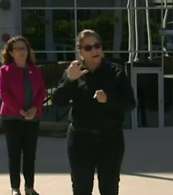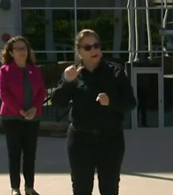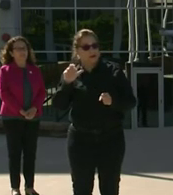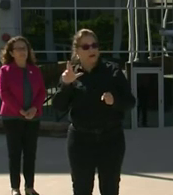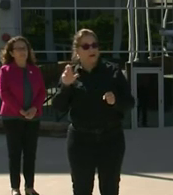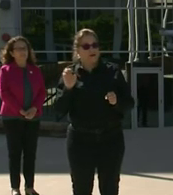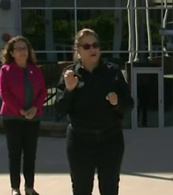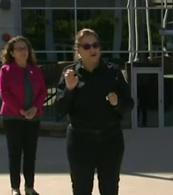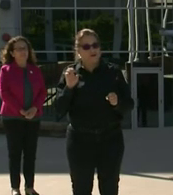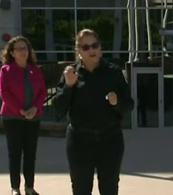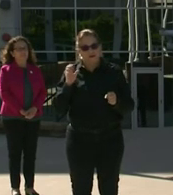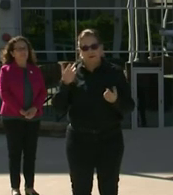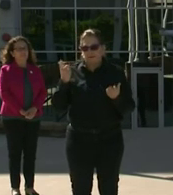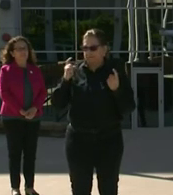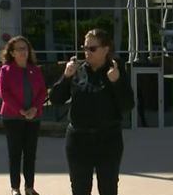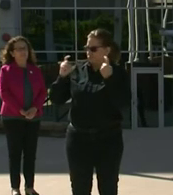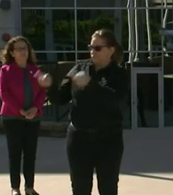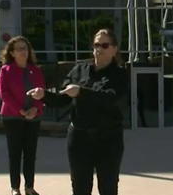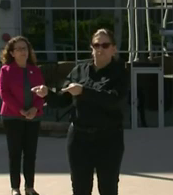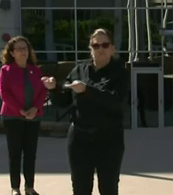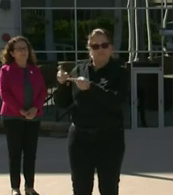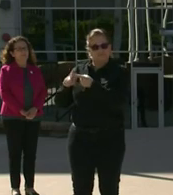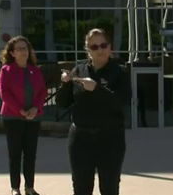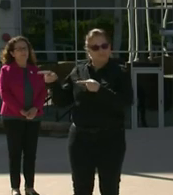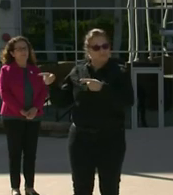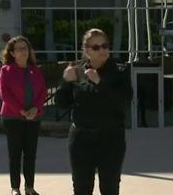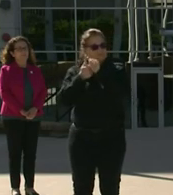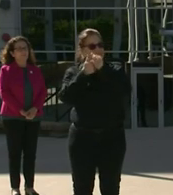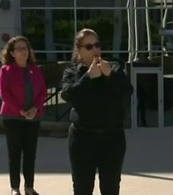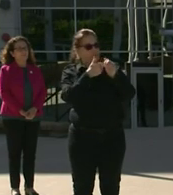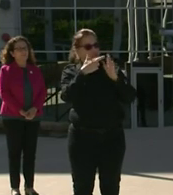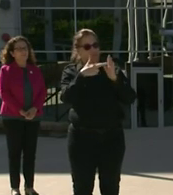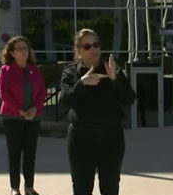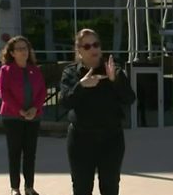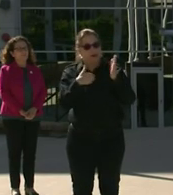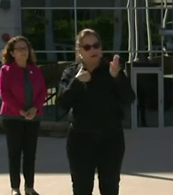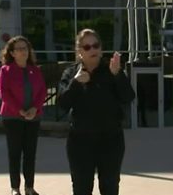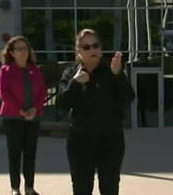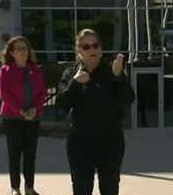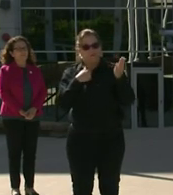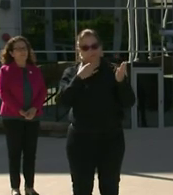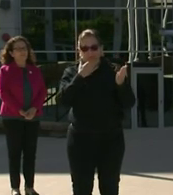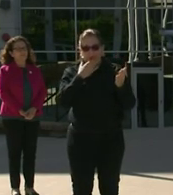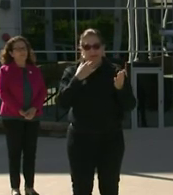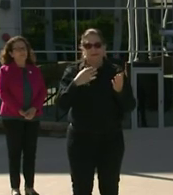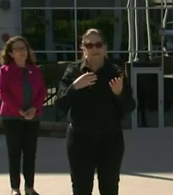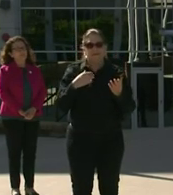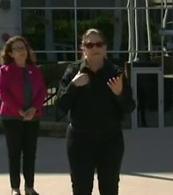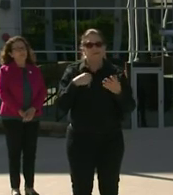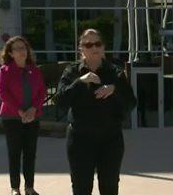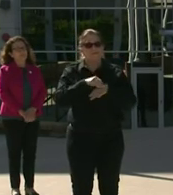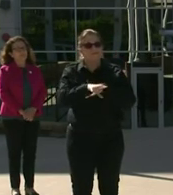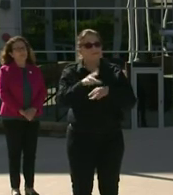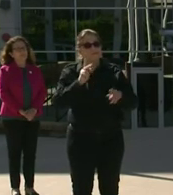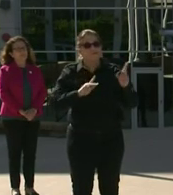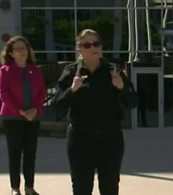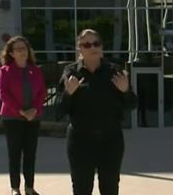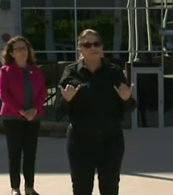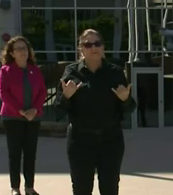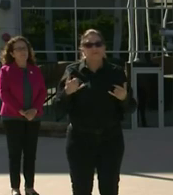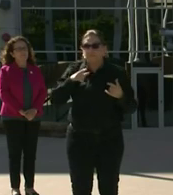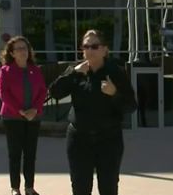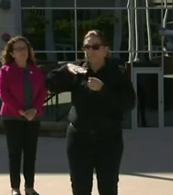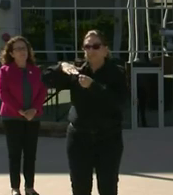guidelines. I also want to advise that all of the people who are in quarantine, who are residents of the jail, who